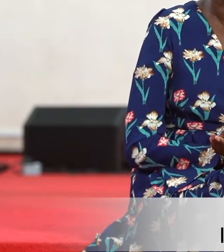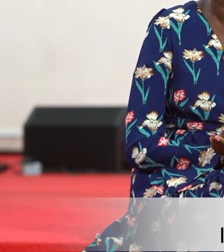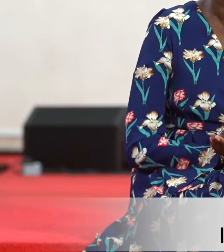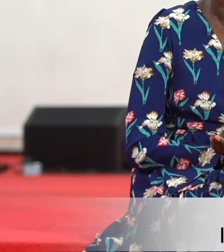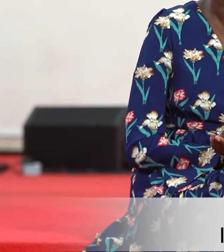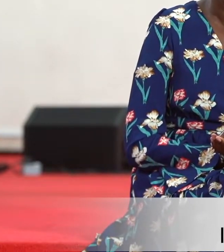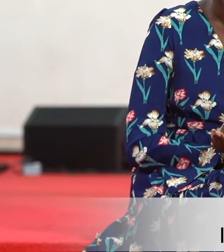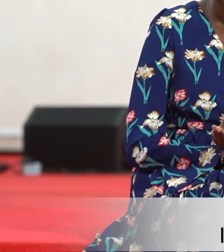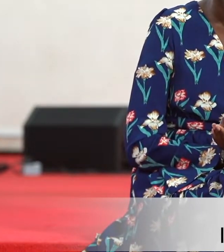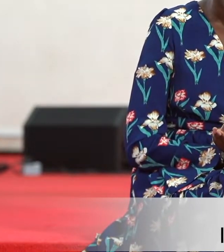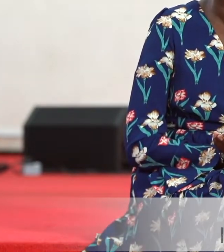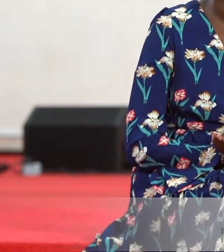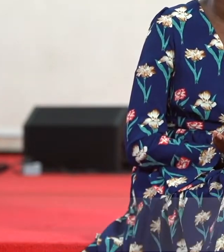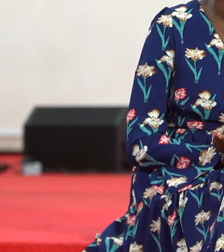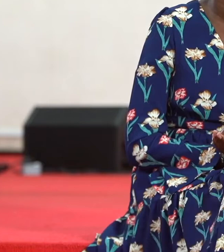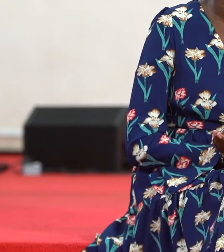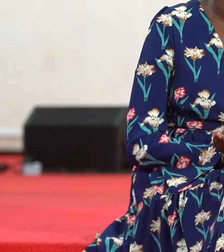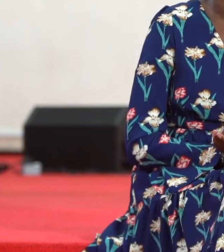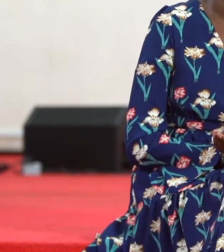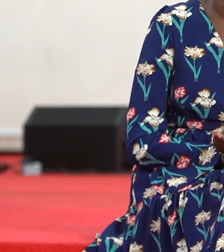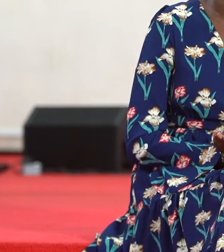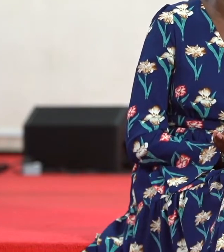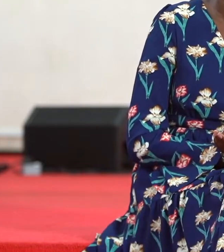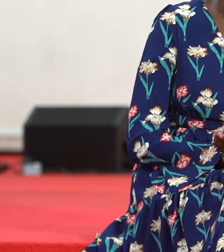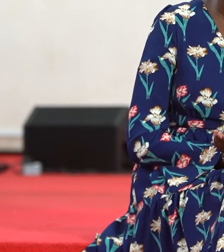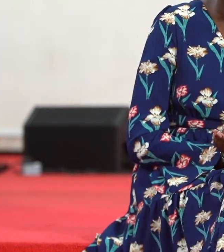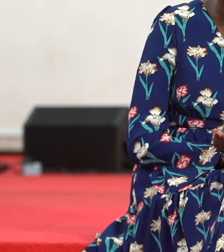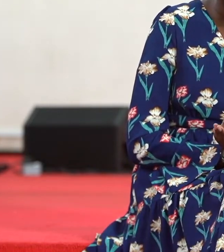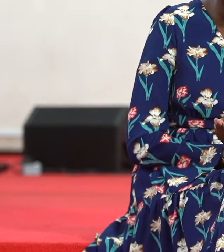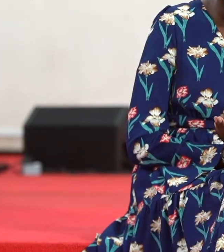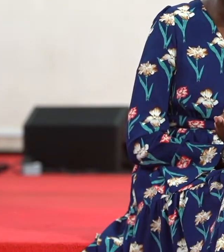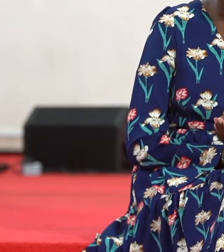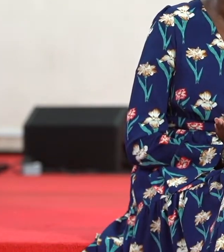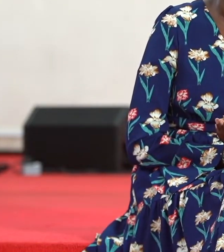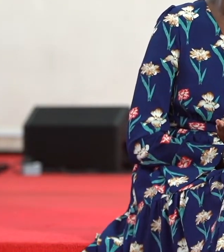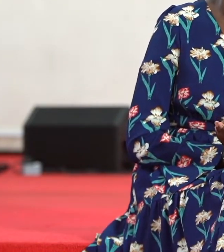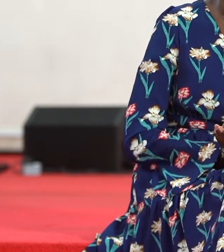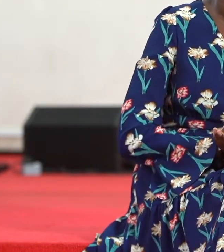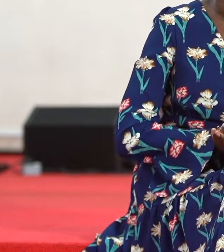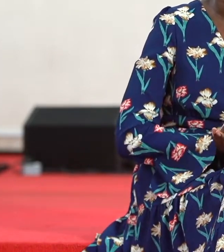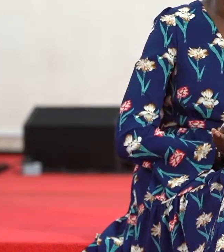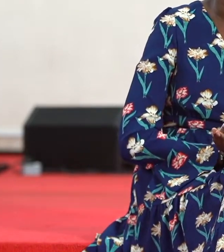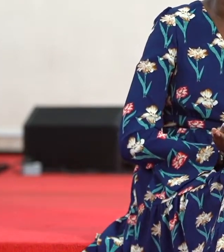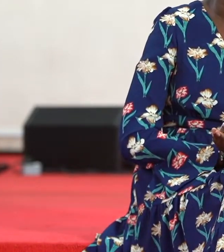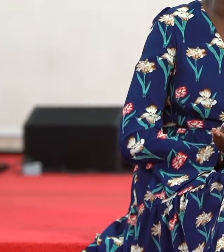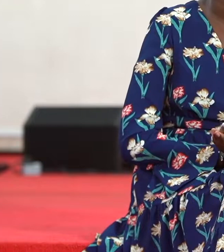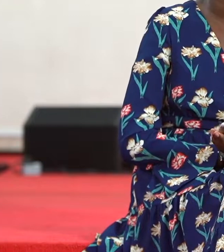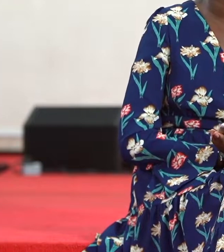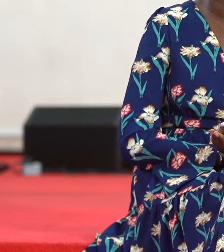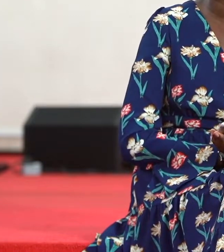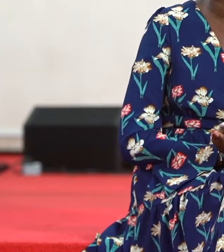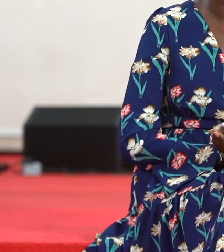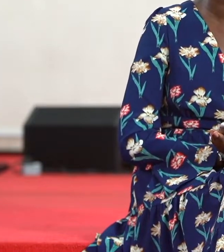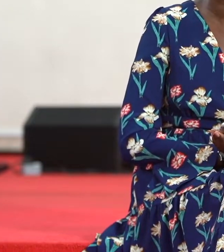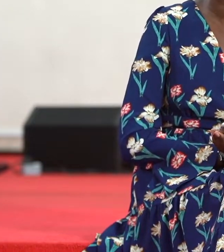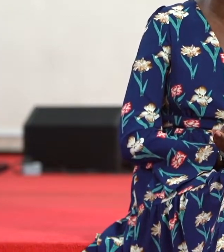given gifts? I believe majority of us do. And in our lives, there are many blessings that